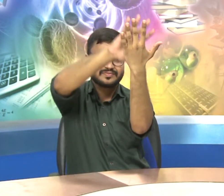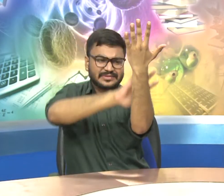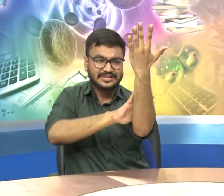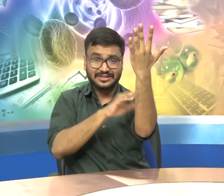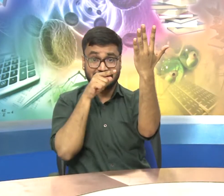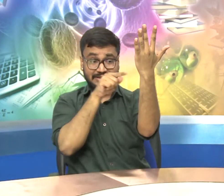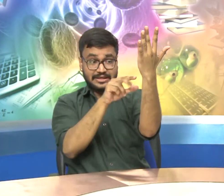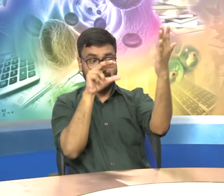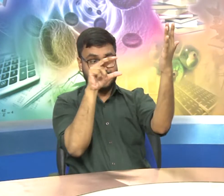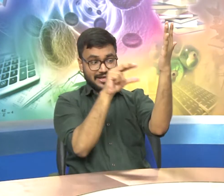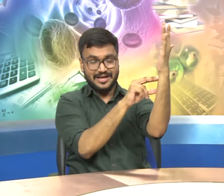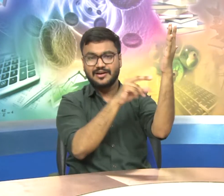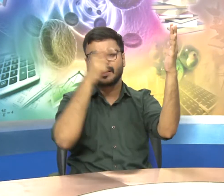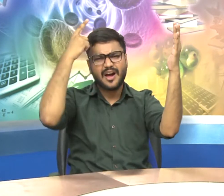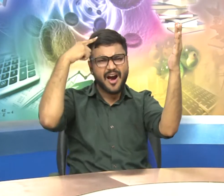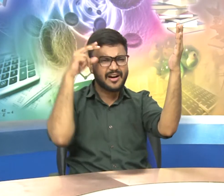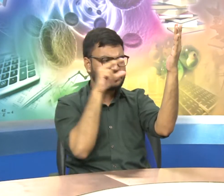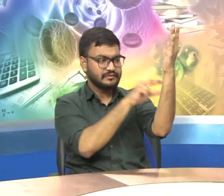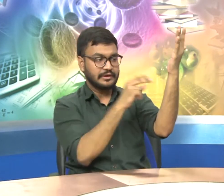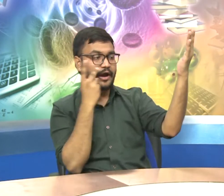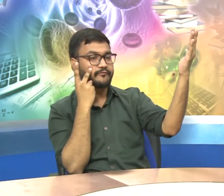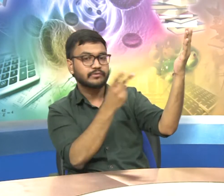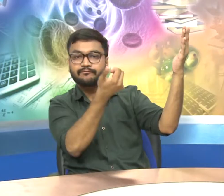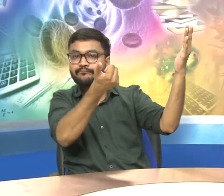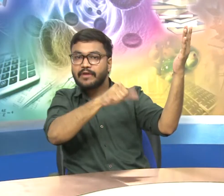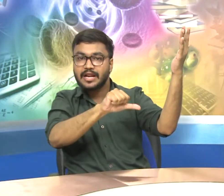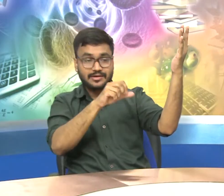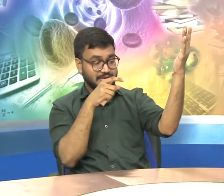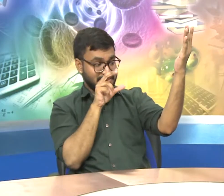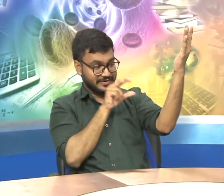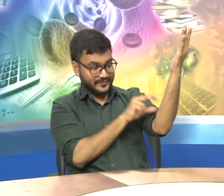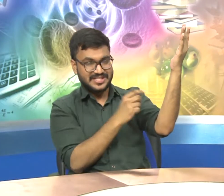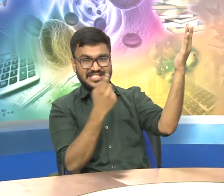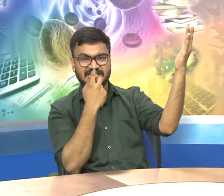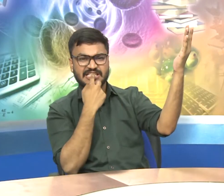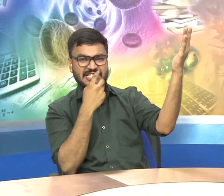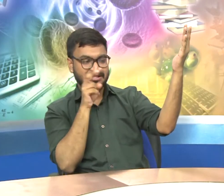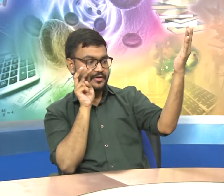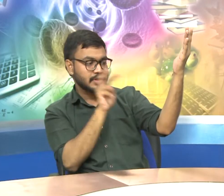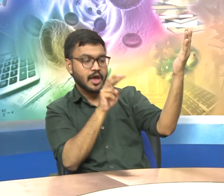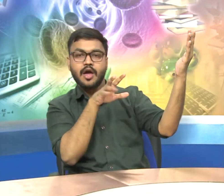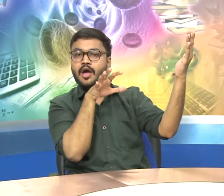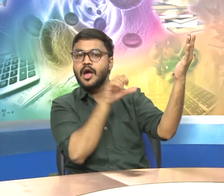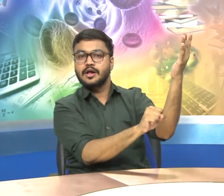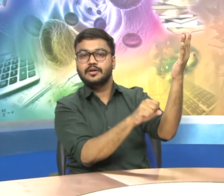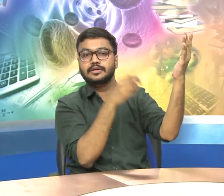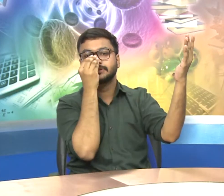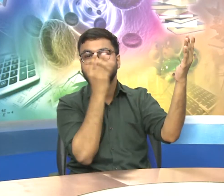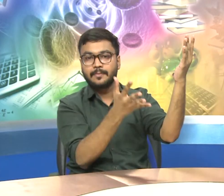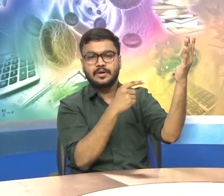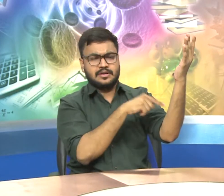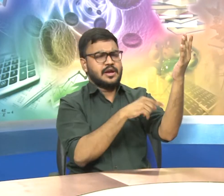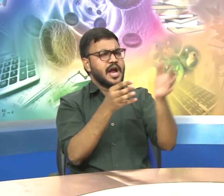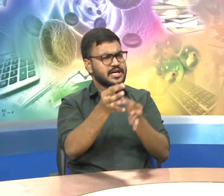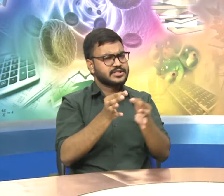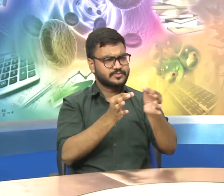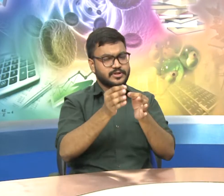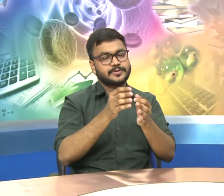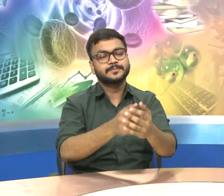peppered moth on the light colored trunk of a brick tree, and in second figure you can